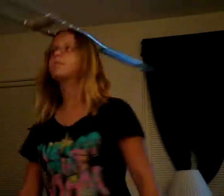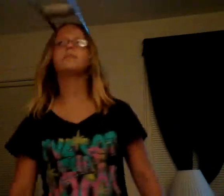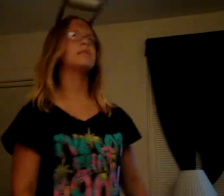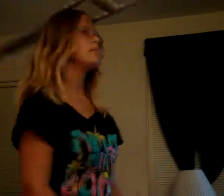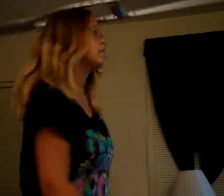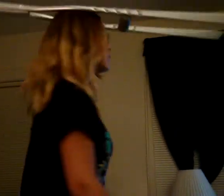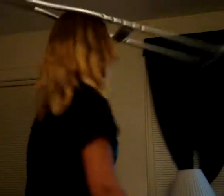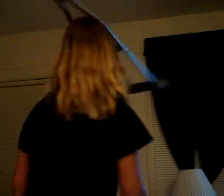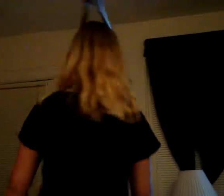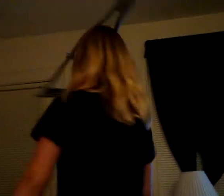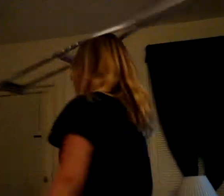Wisely.